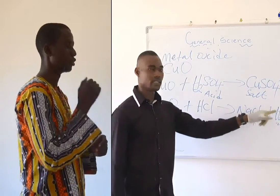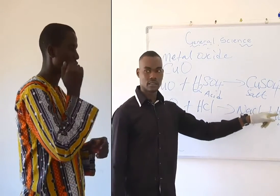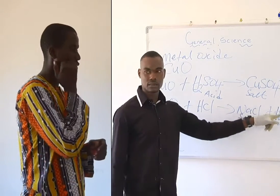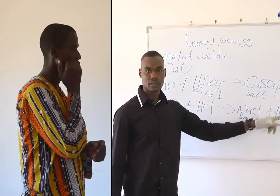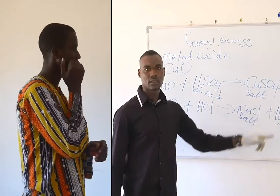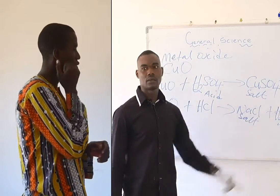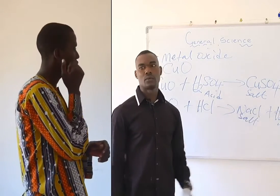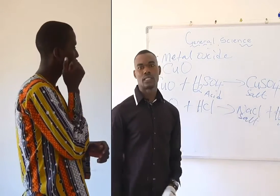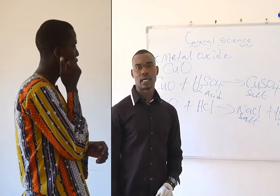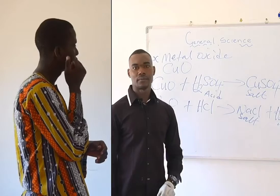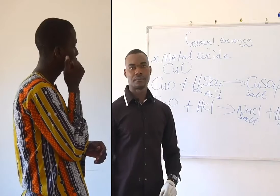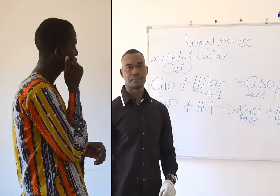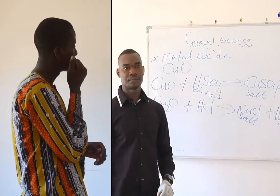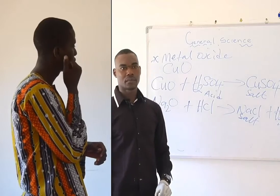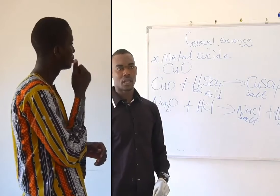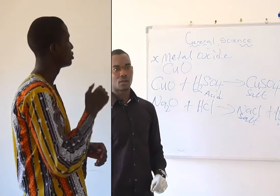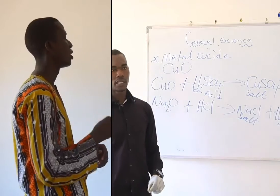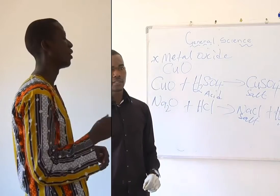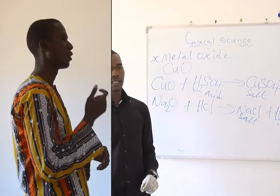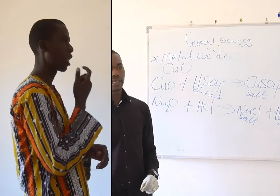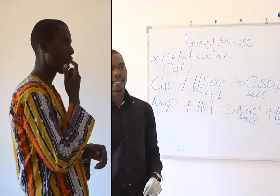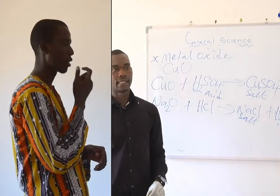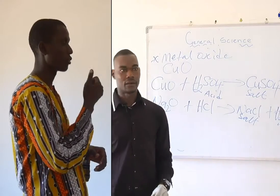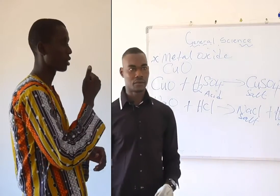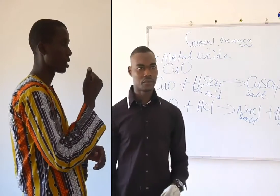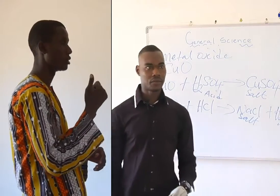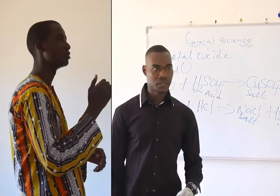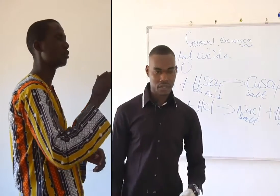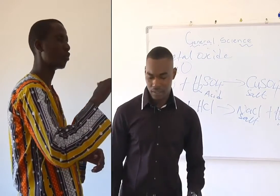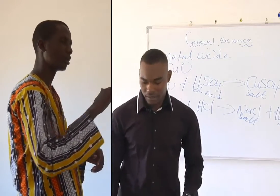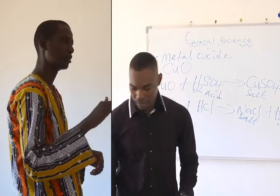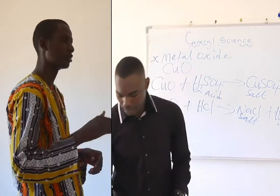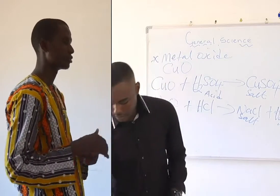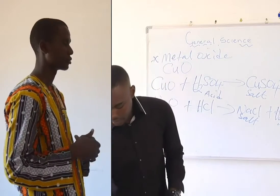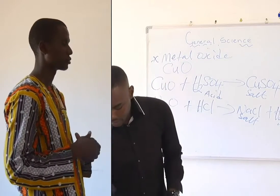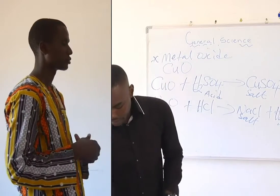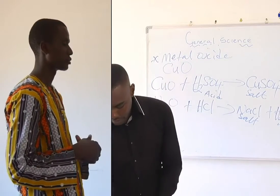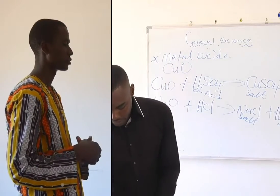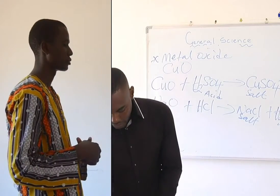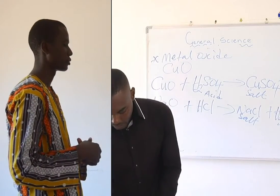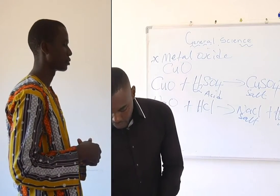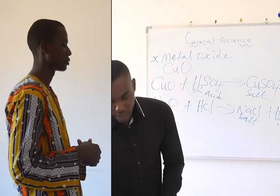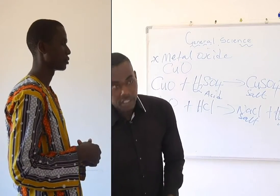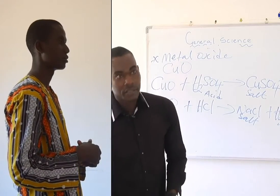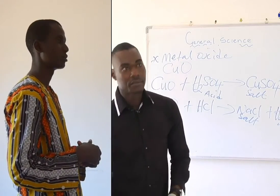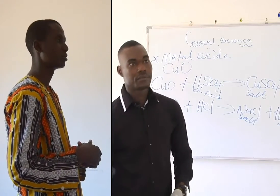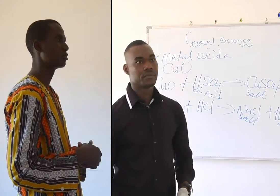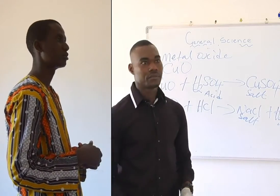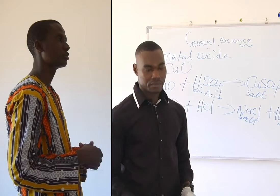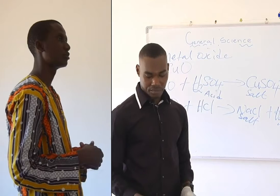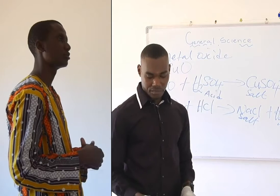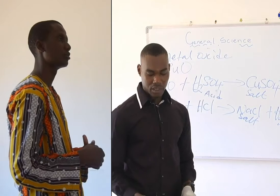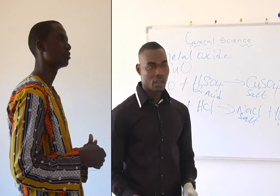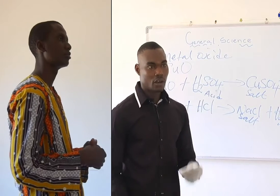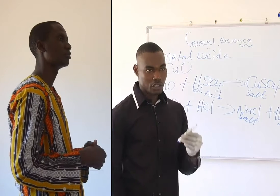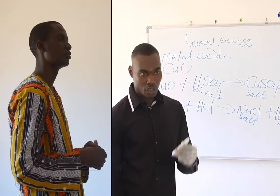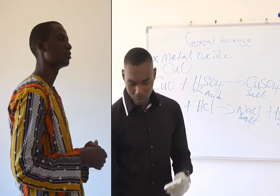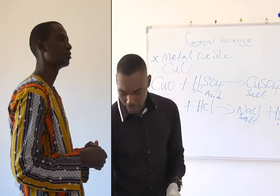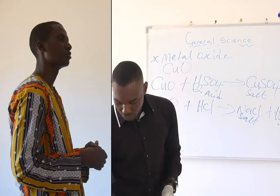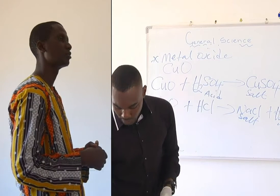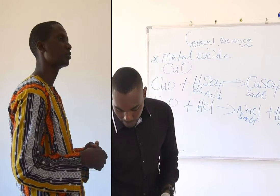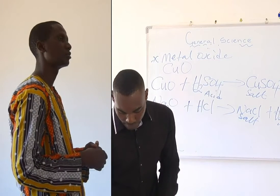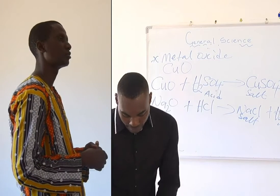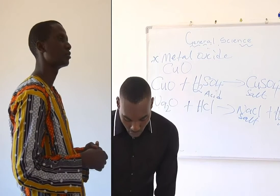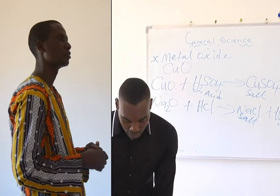salt and water. I hope that is very clear now. Good. Let's proceed.